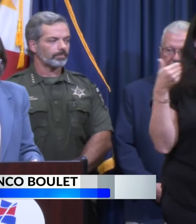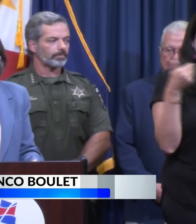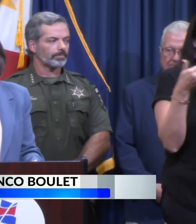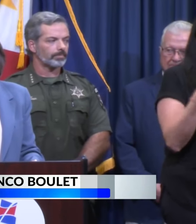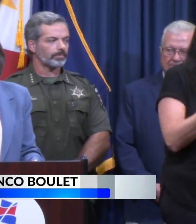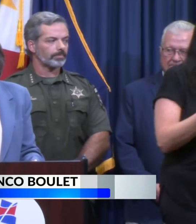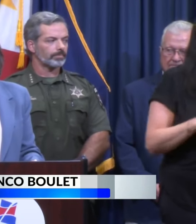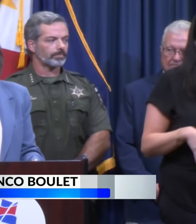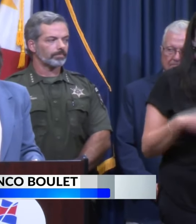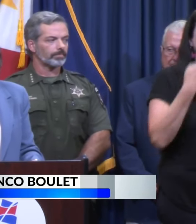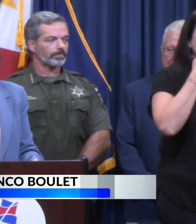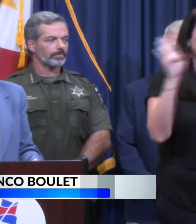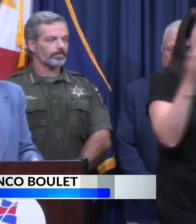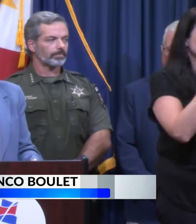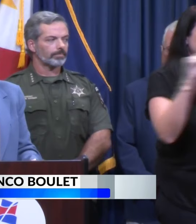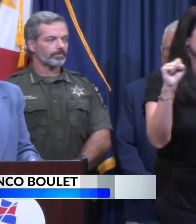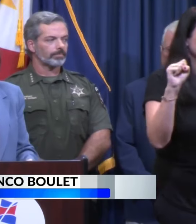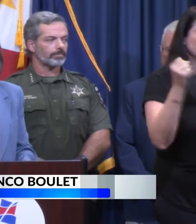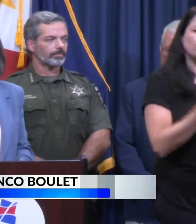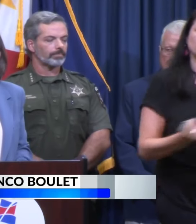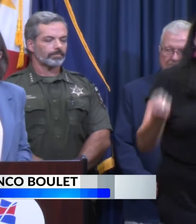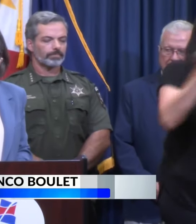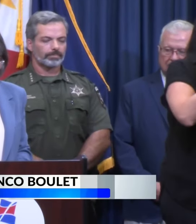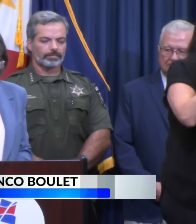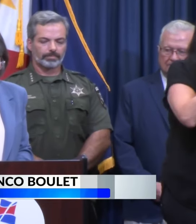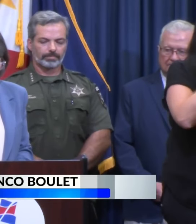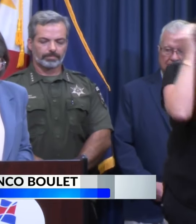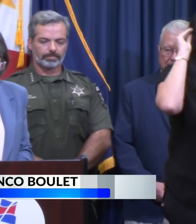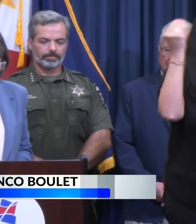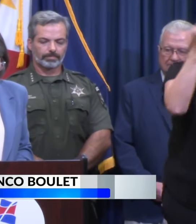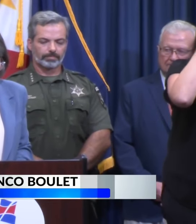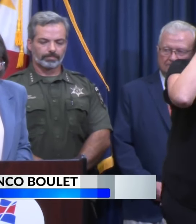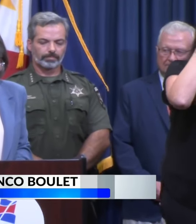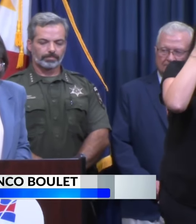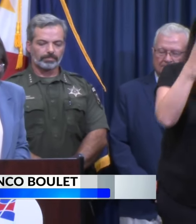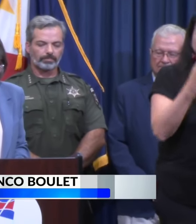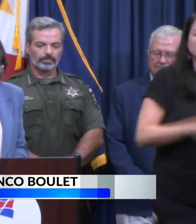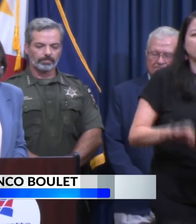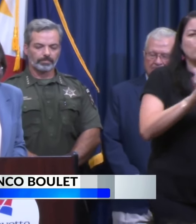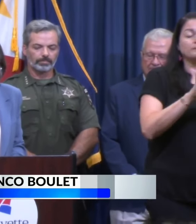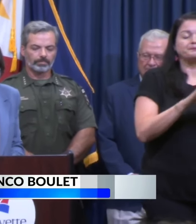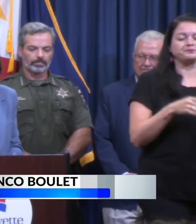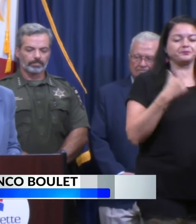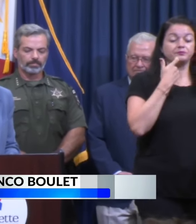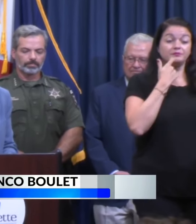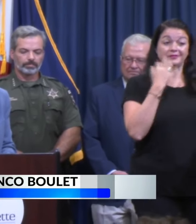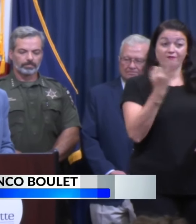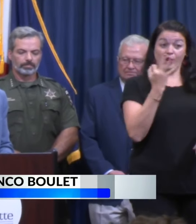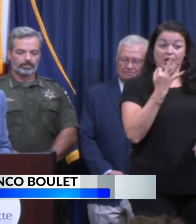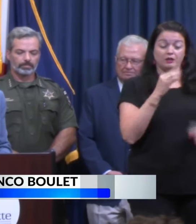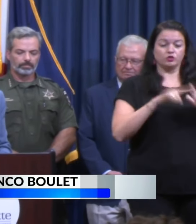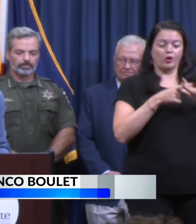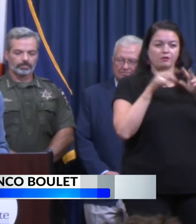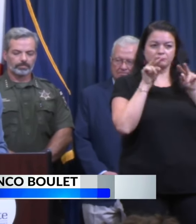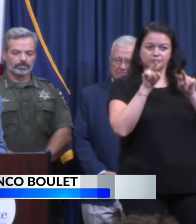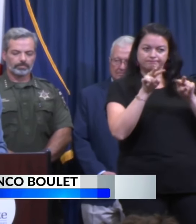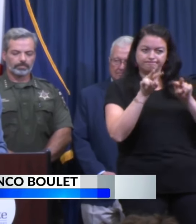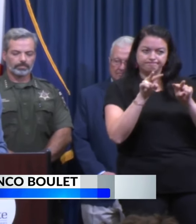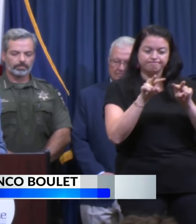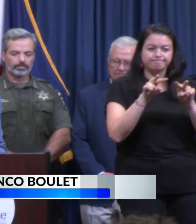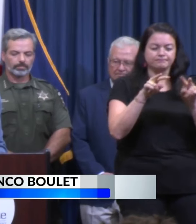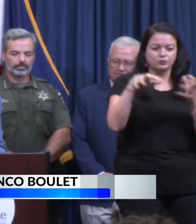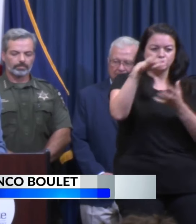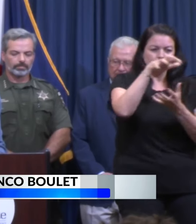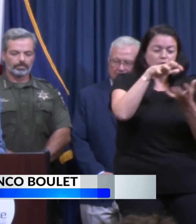is at the forefront of all of our efforts and all of our minds. On Friday, we began monitoring this storm and quickly moved into